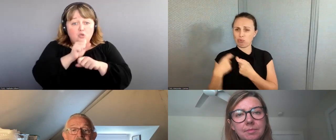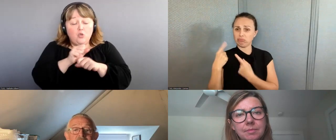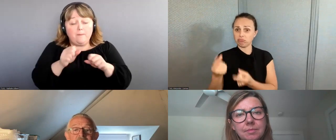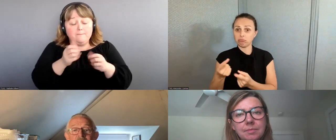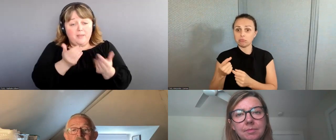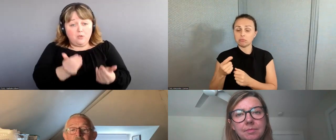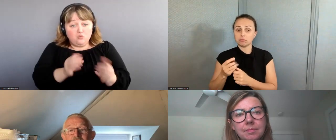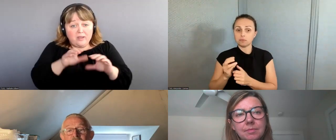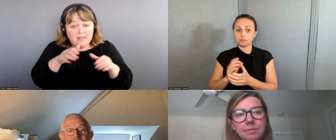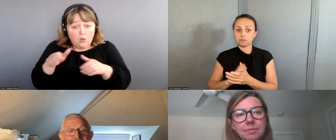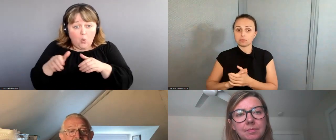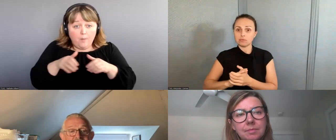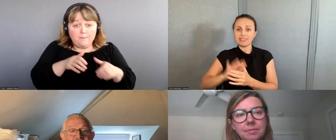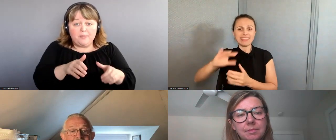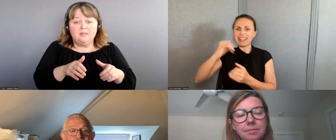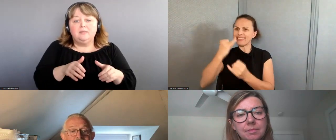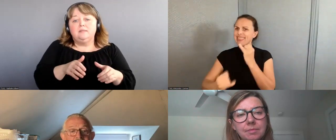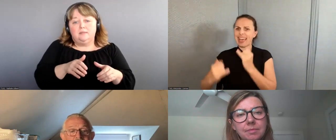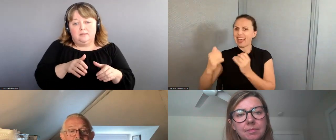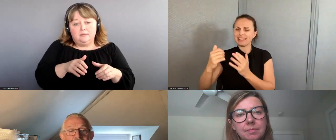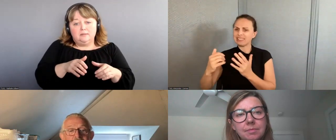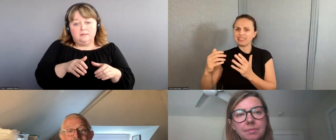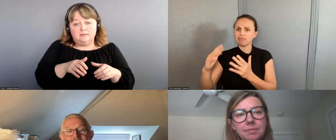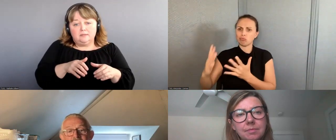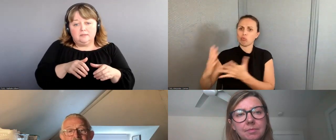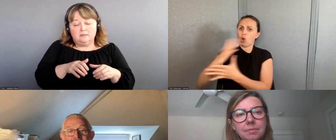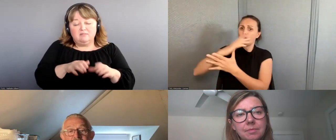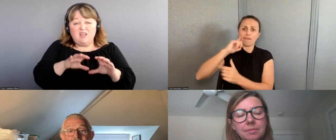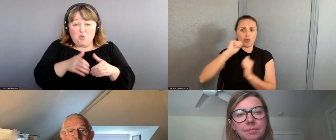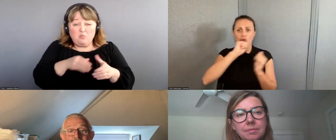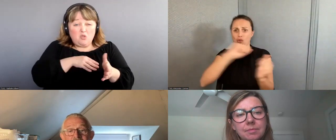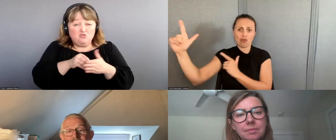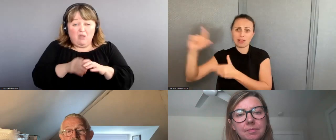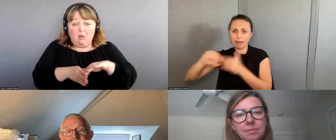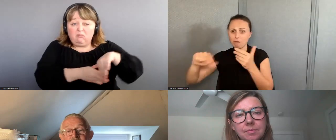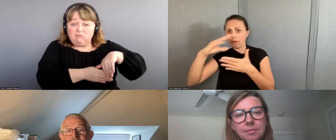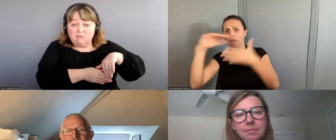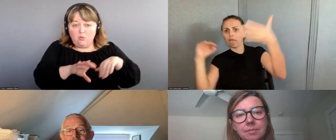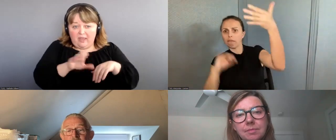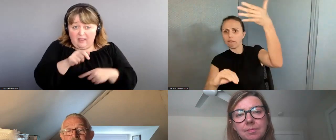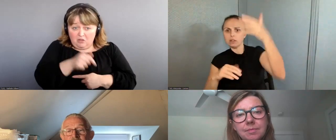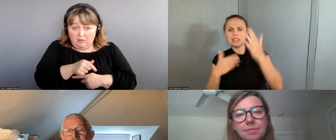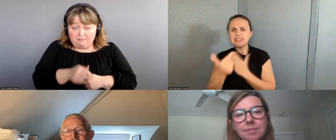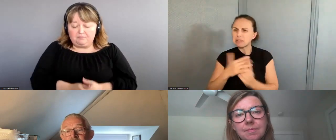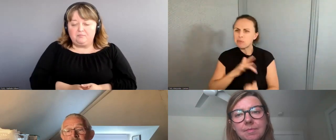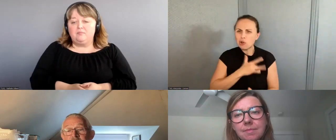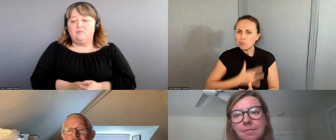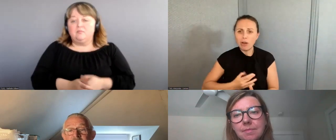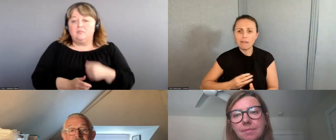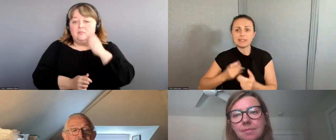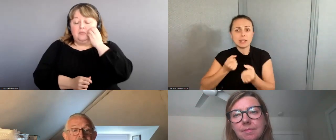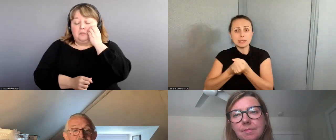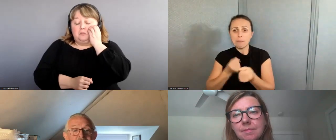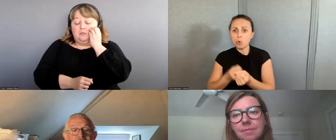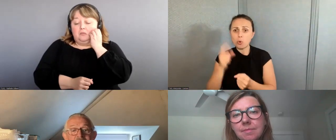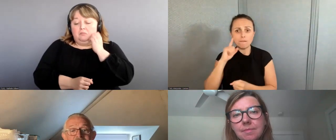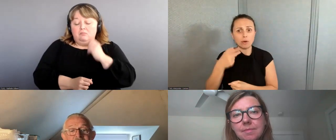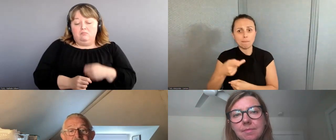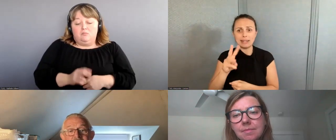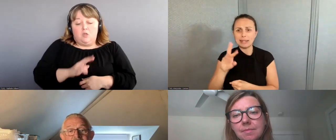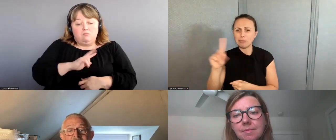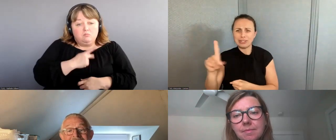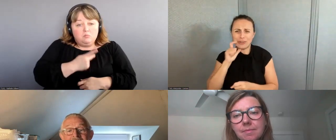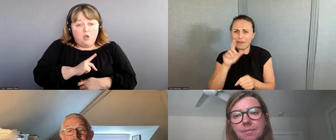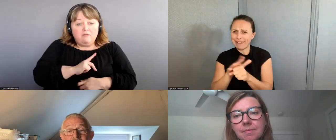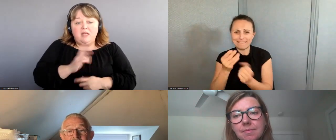item on almost all agendas. Regardless of province or territory, support services for PWD are